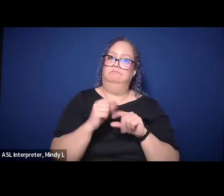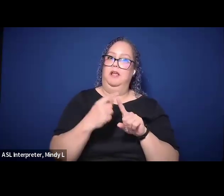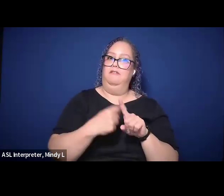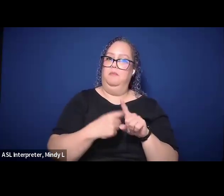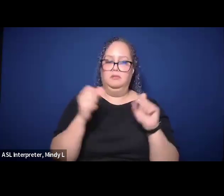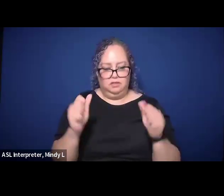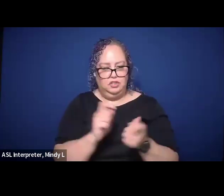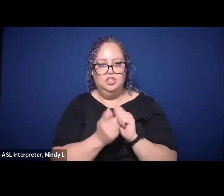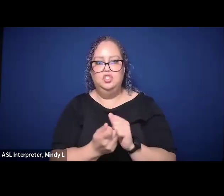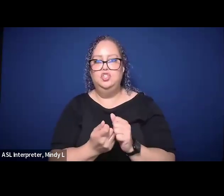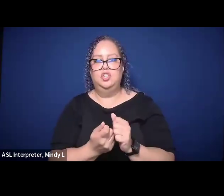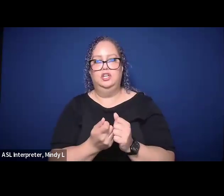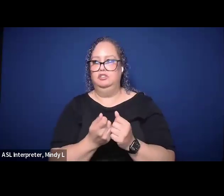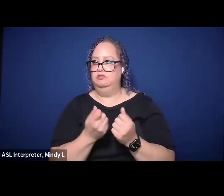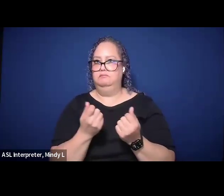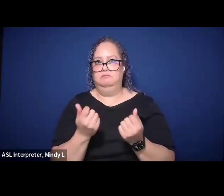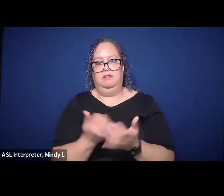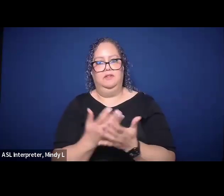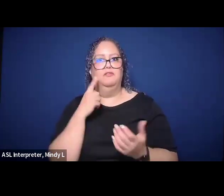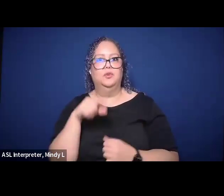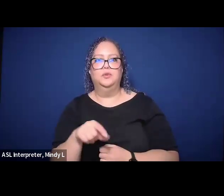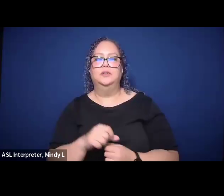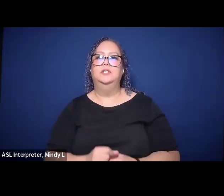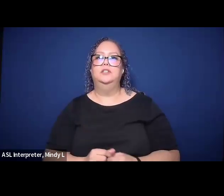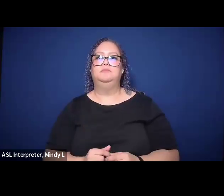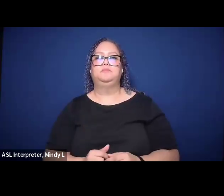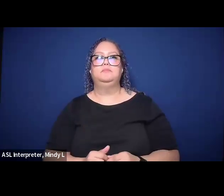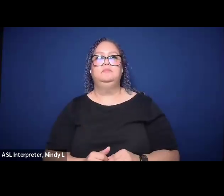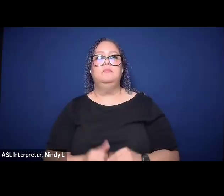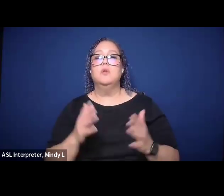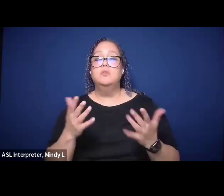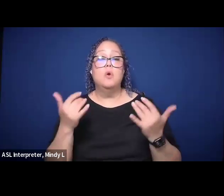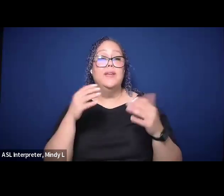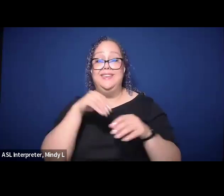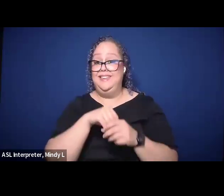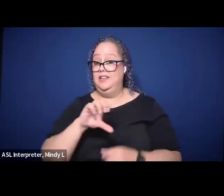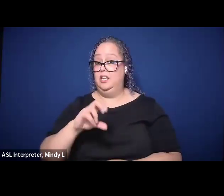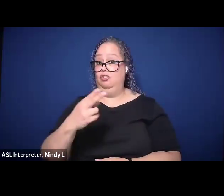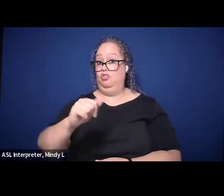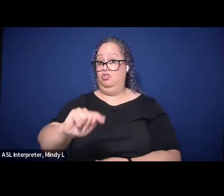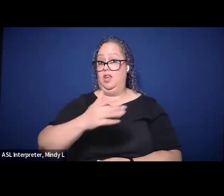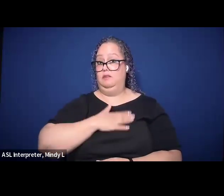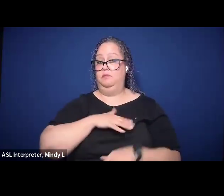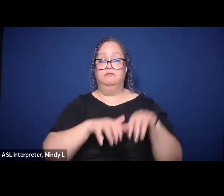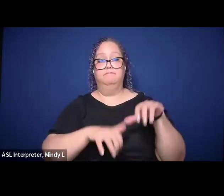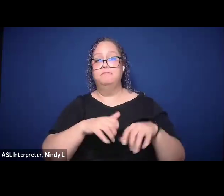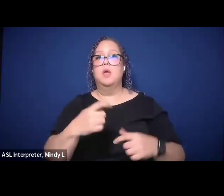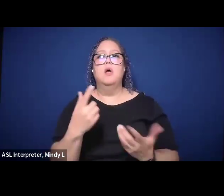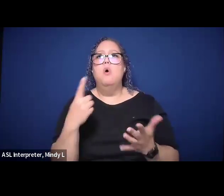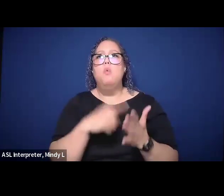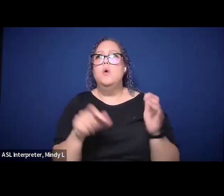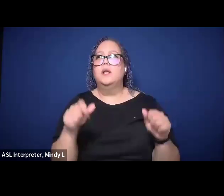Right now in the chat, I want you to write something that you could do to make $100 this week. Maybe you have something you could